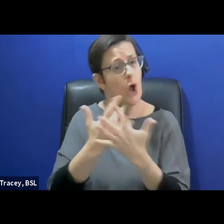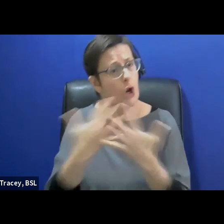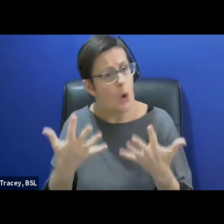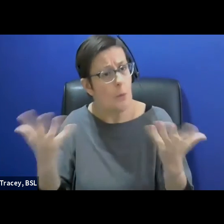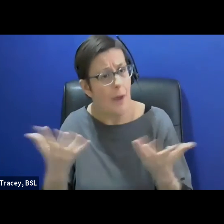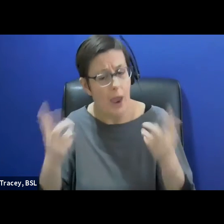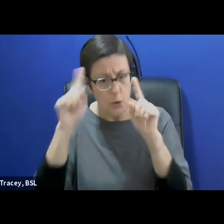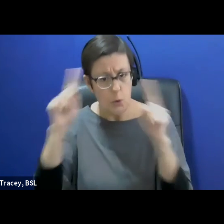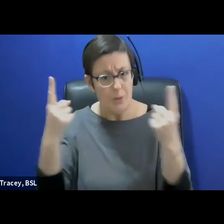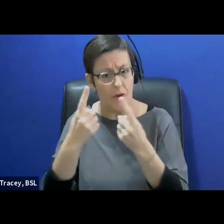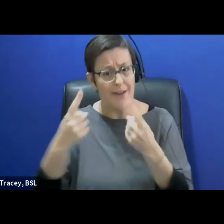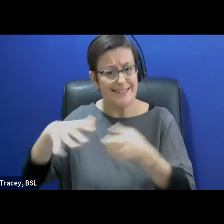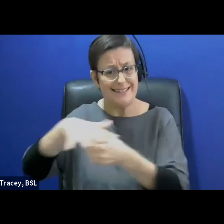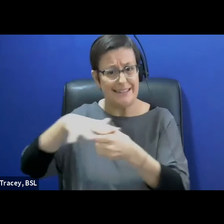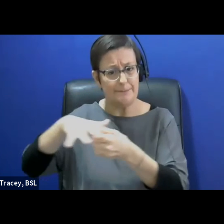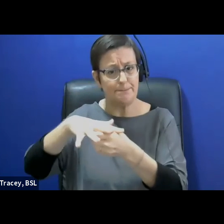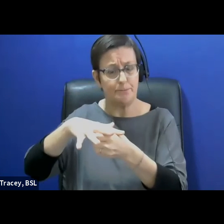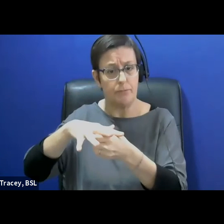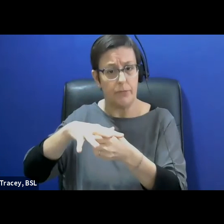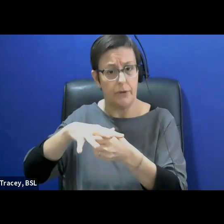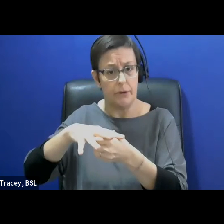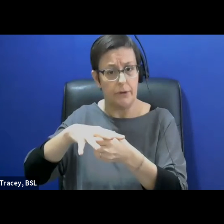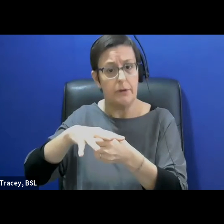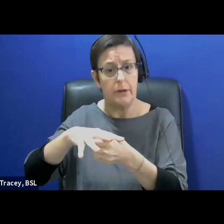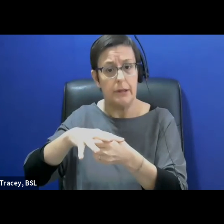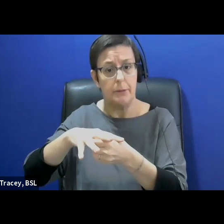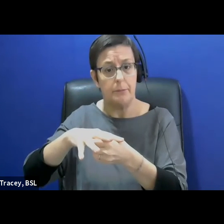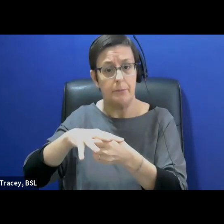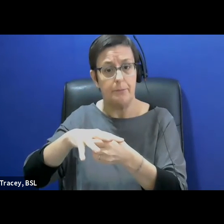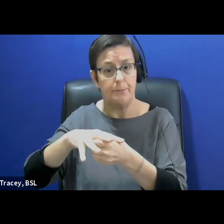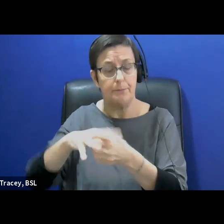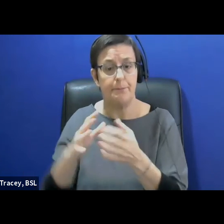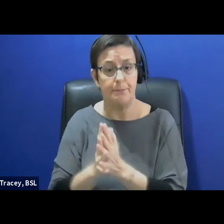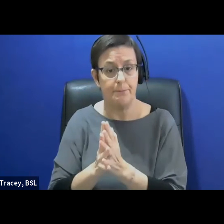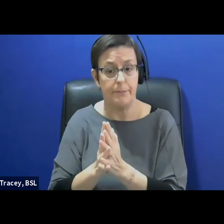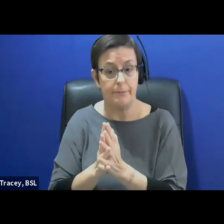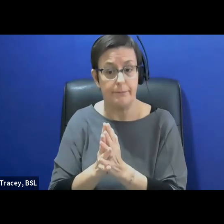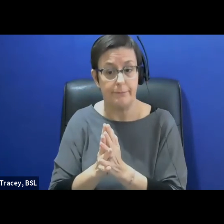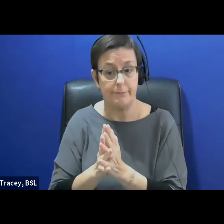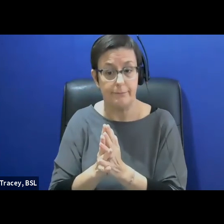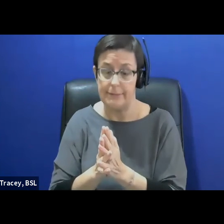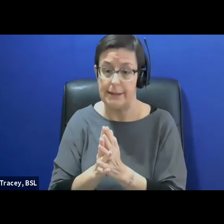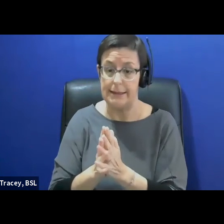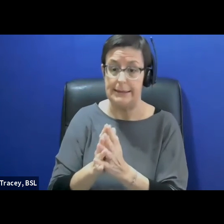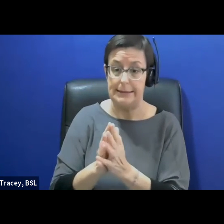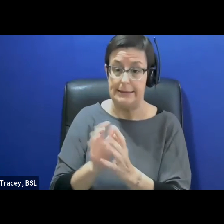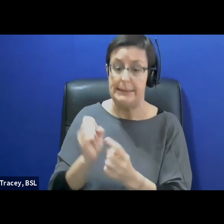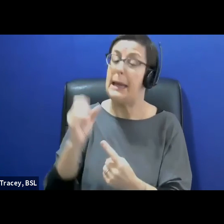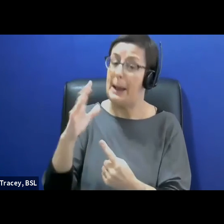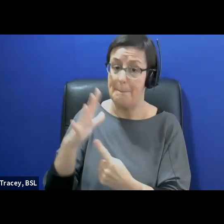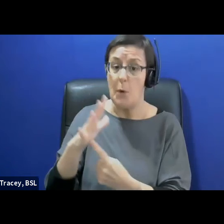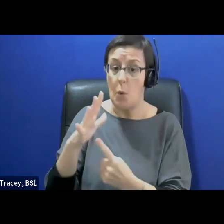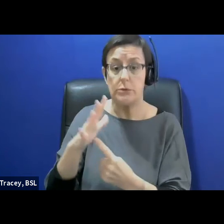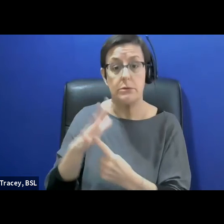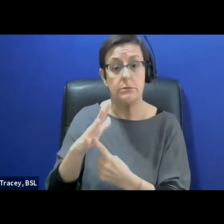big client at one point. And it's important that clients such as that, say, where